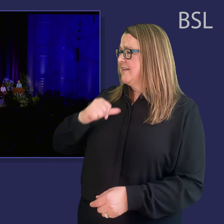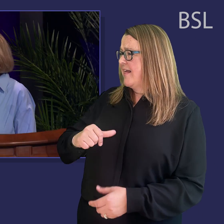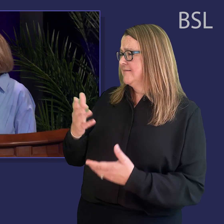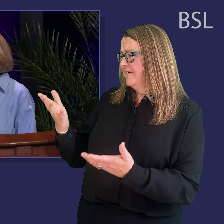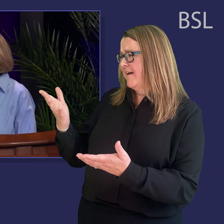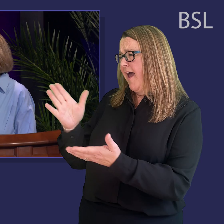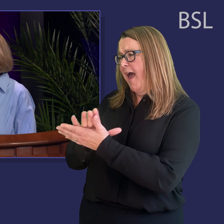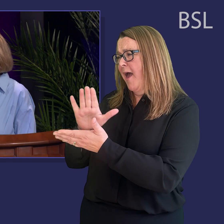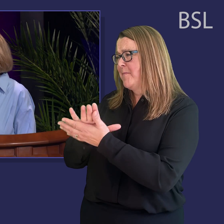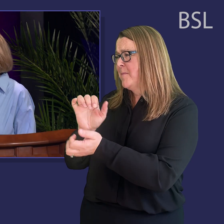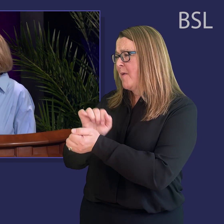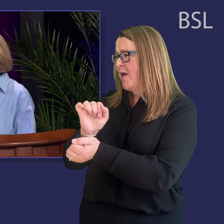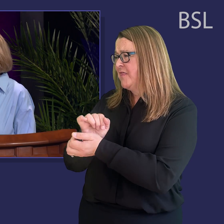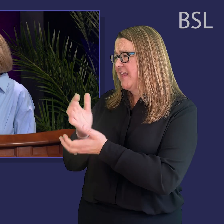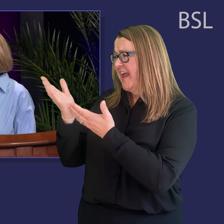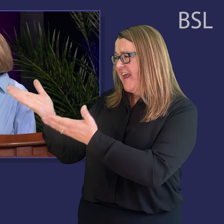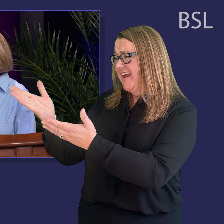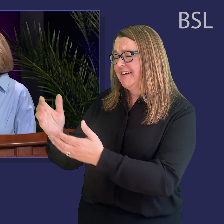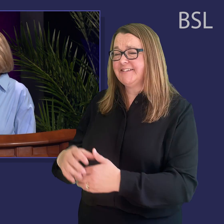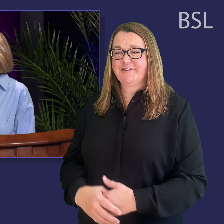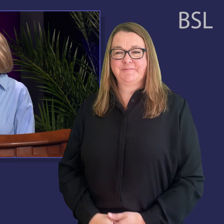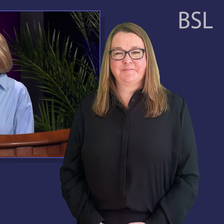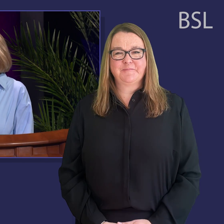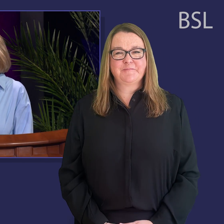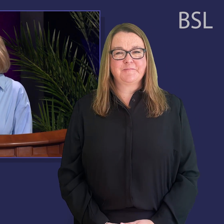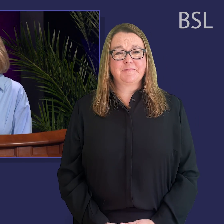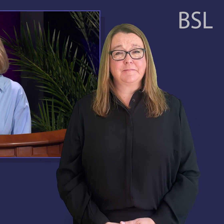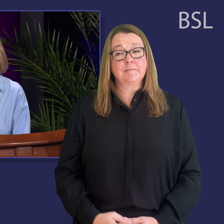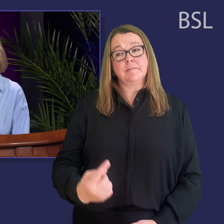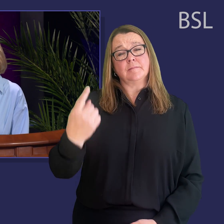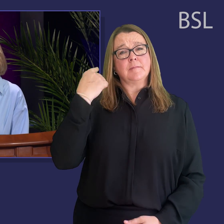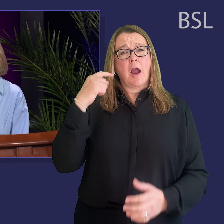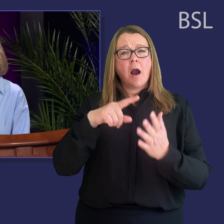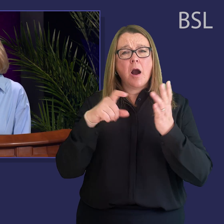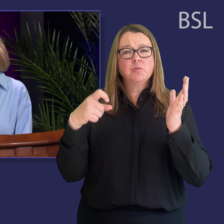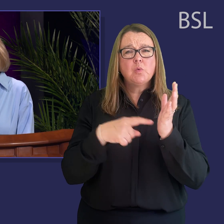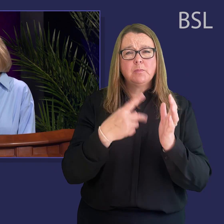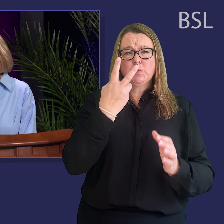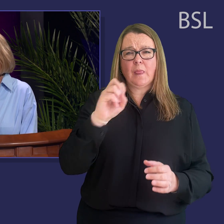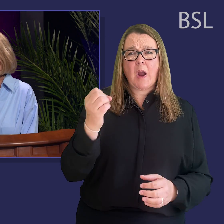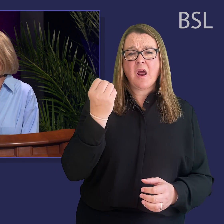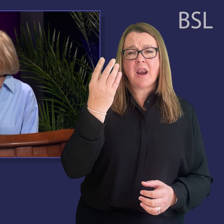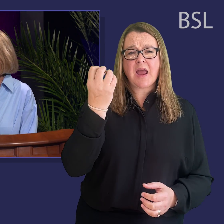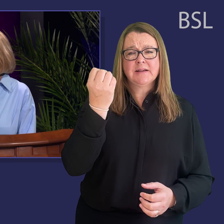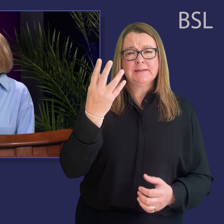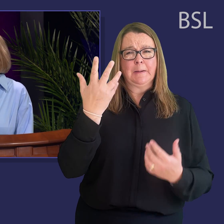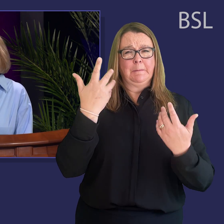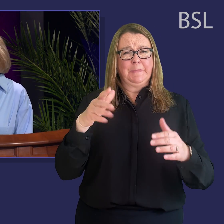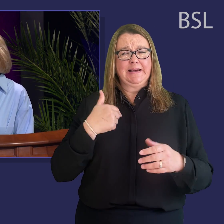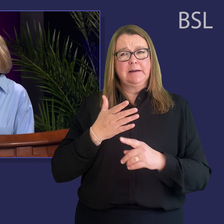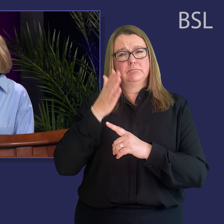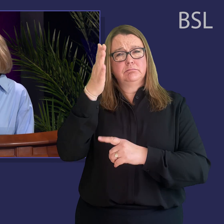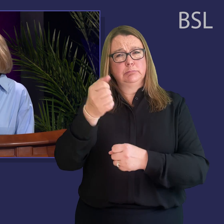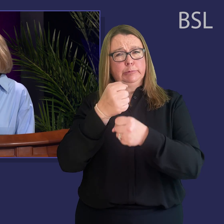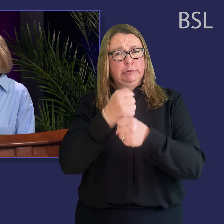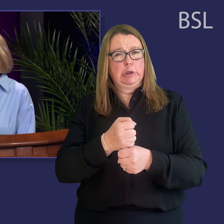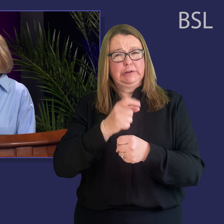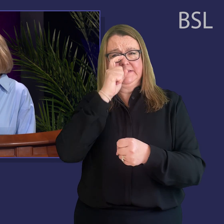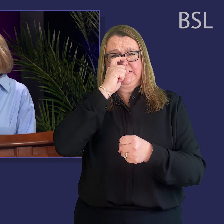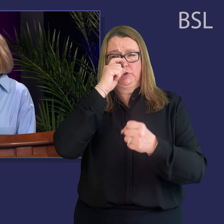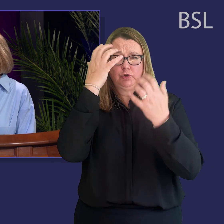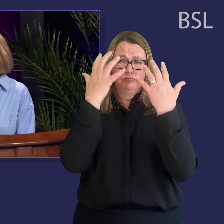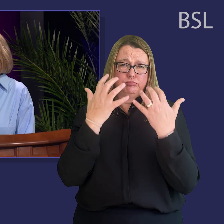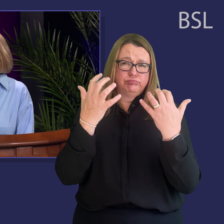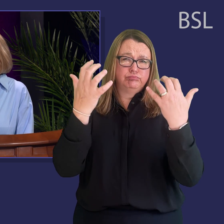Happy birthday to you, President Nelson. It was in October 2019, while delivering an address to the Sisters